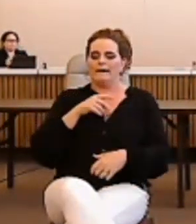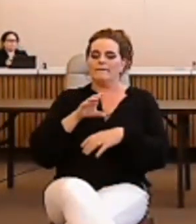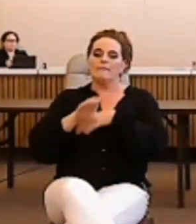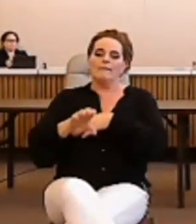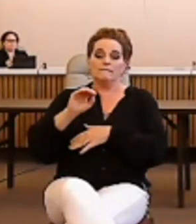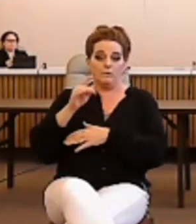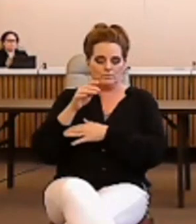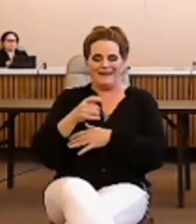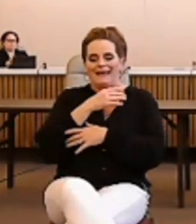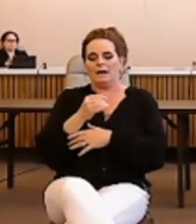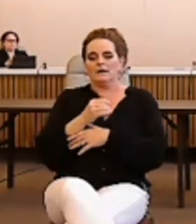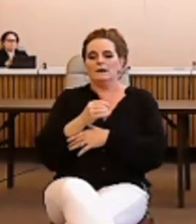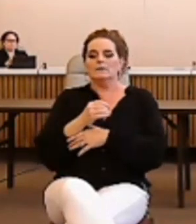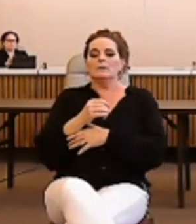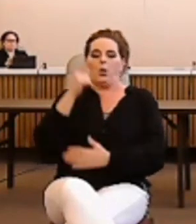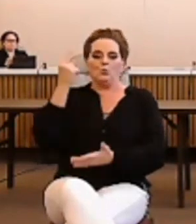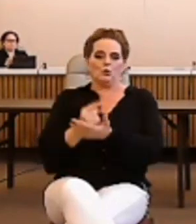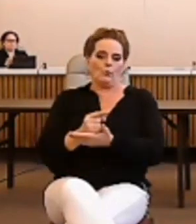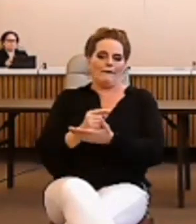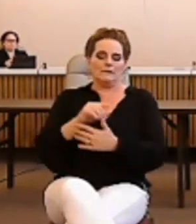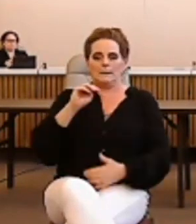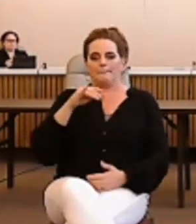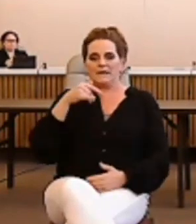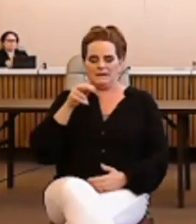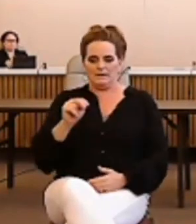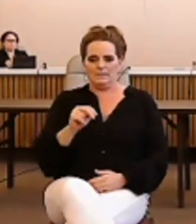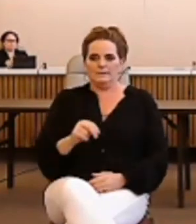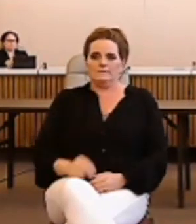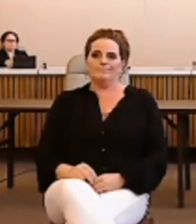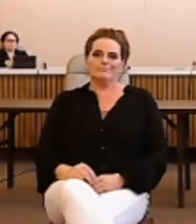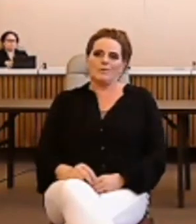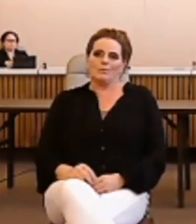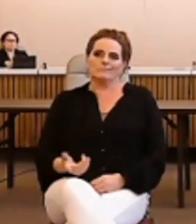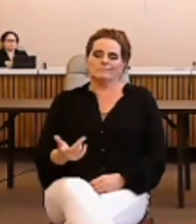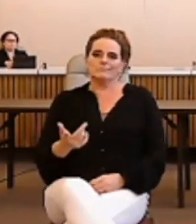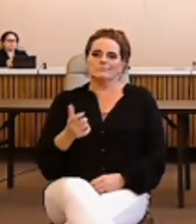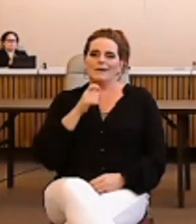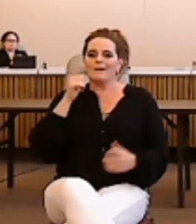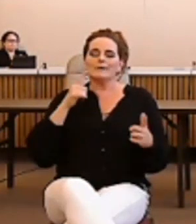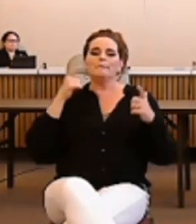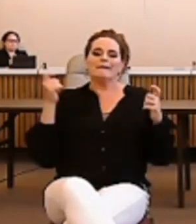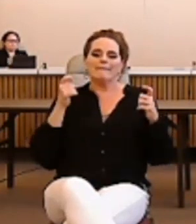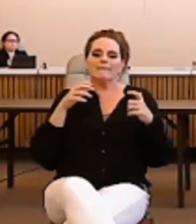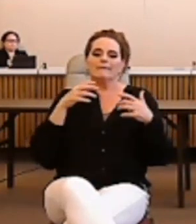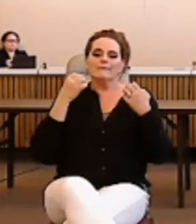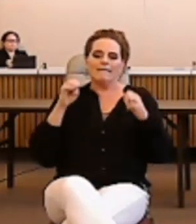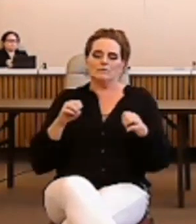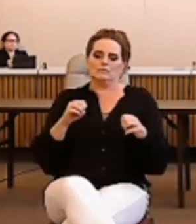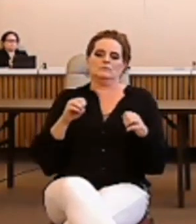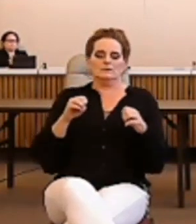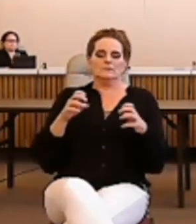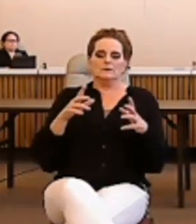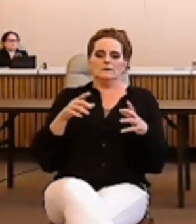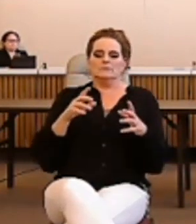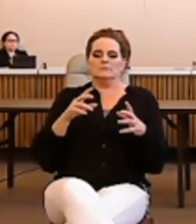and the gravity main. So it's not a whole lot more effort to drag that other one across. Basically,